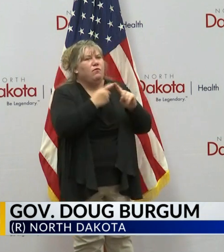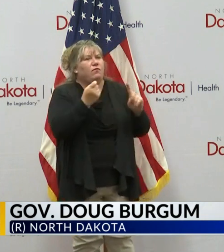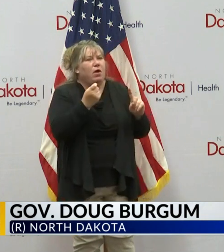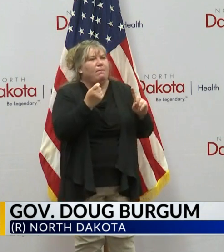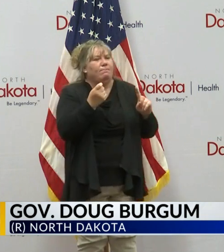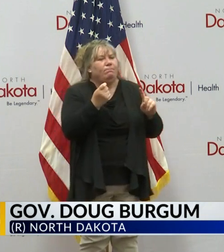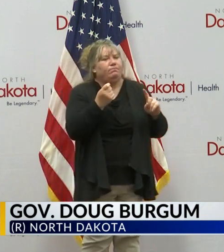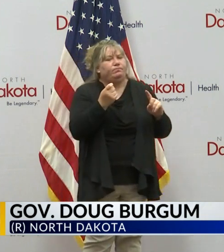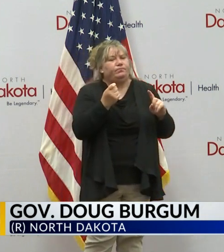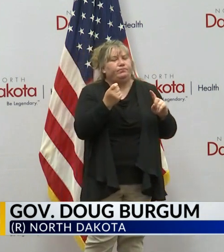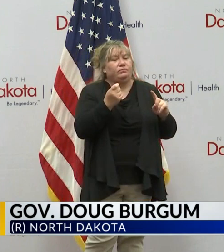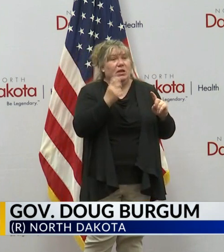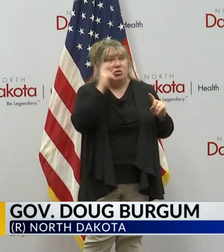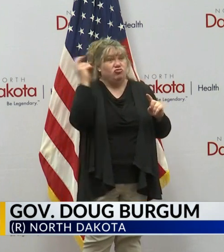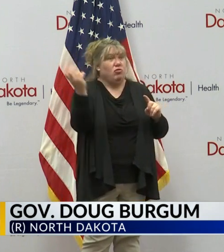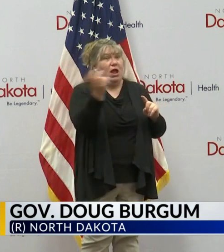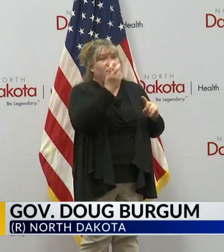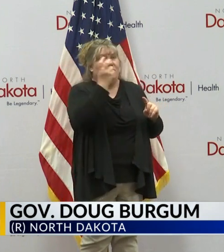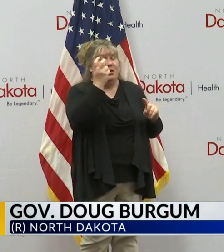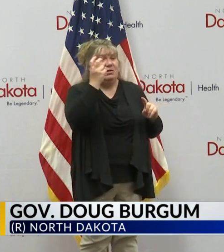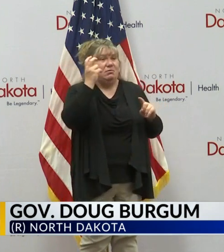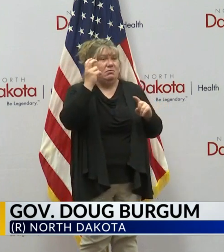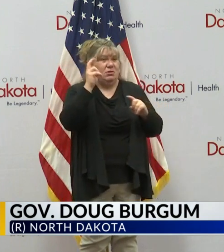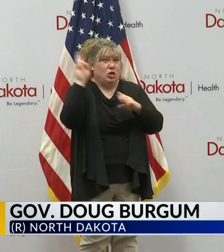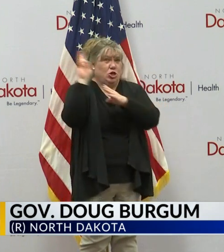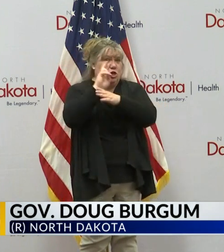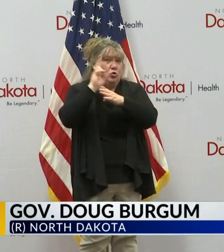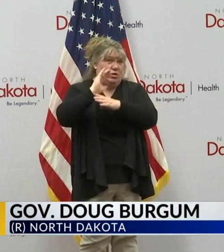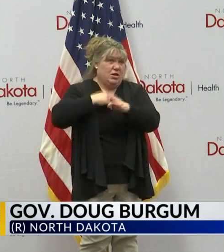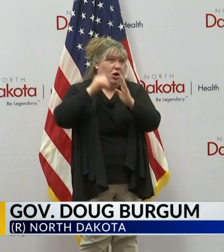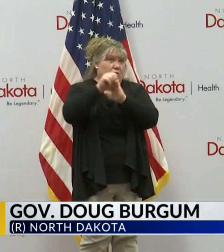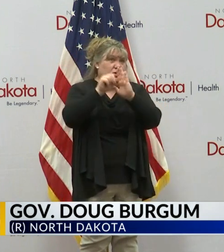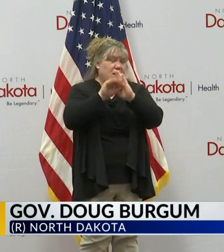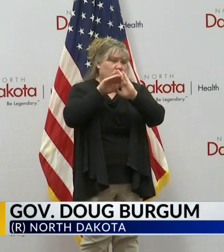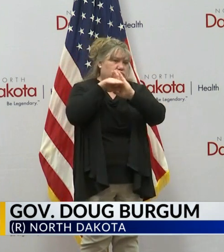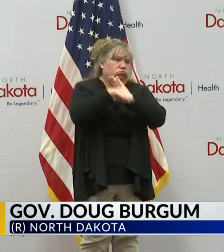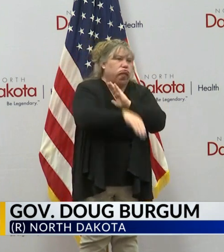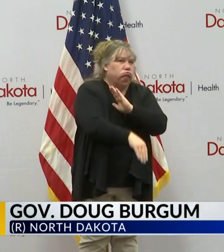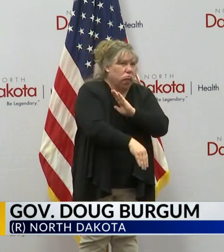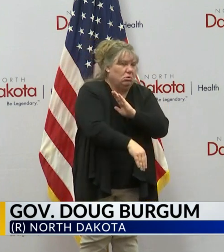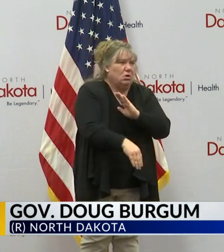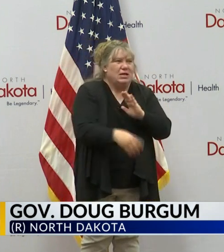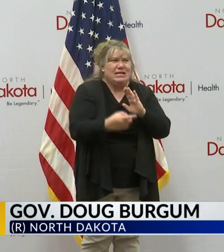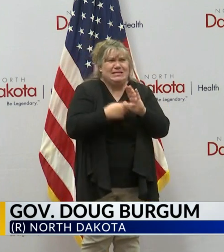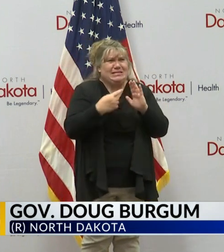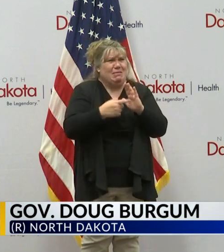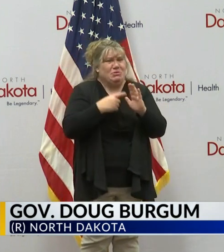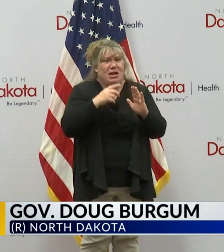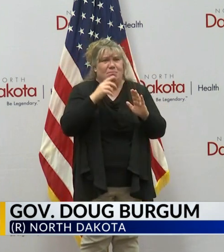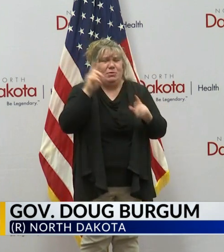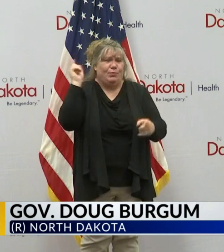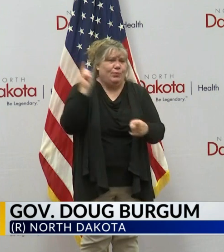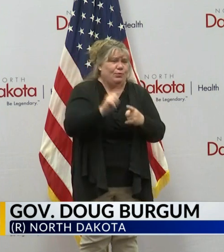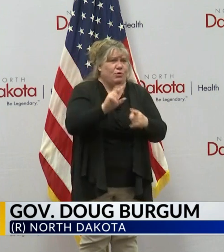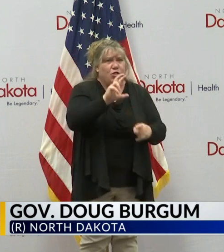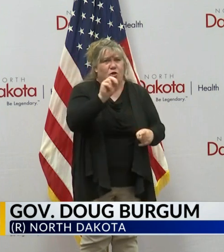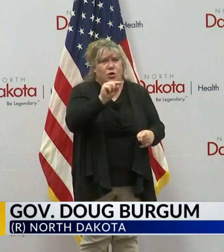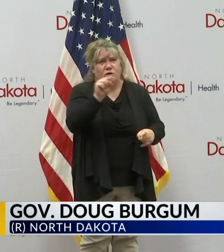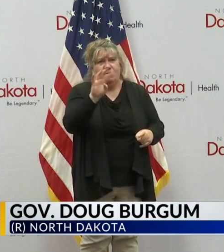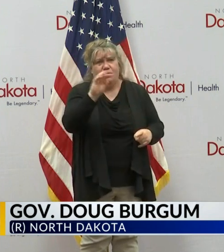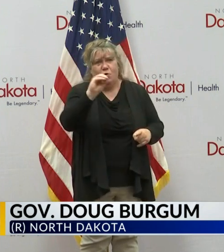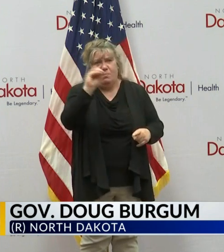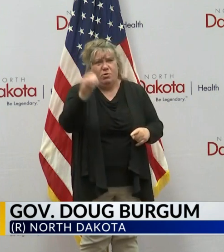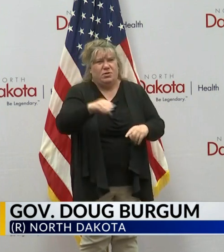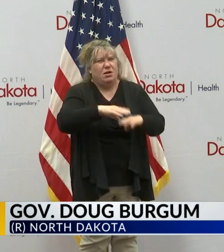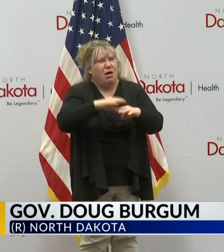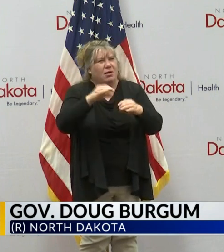of actual traffic usage in our state. In some cases, that we were down 30 to 40% on the